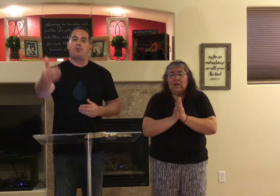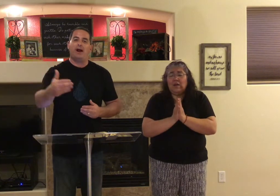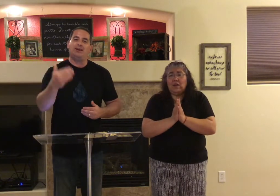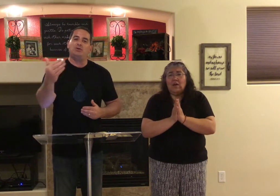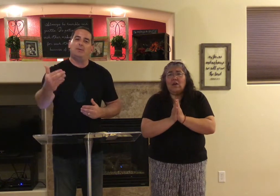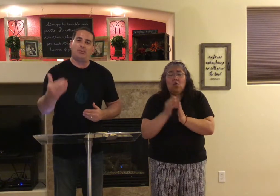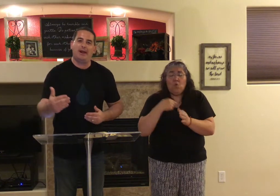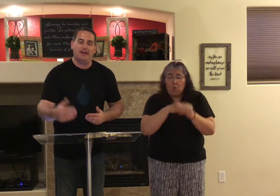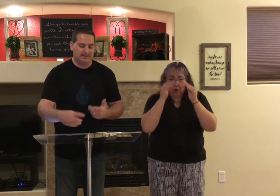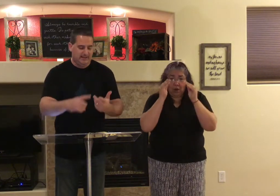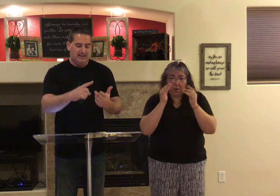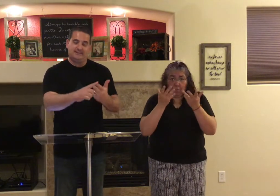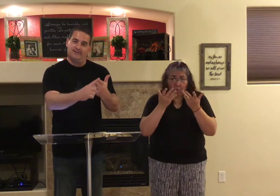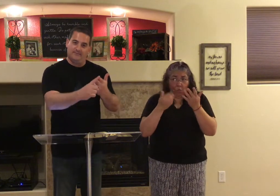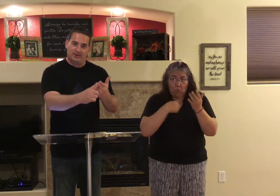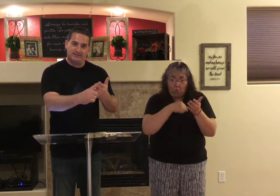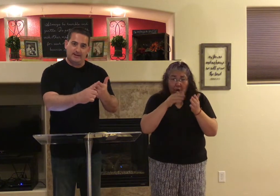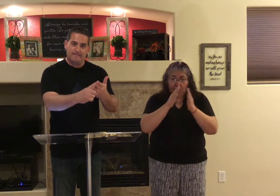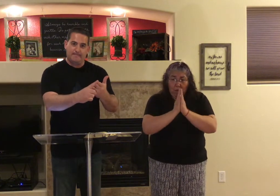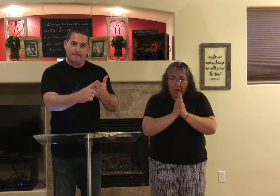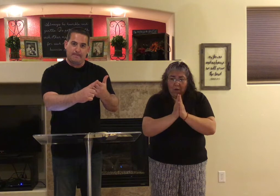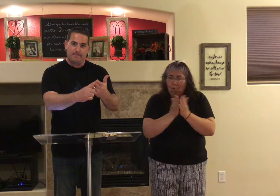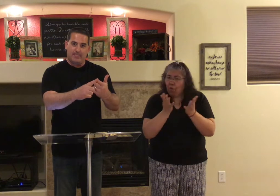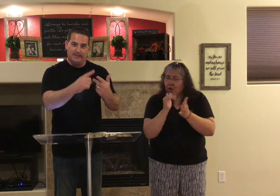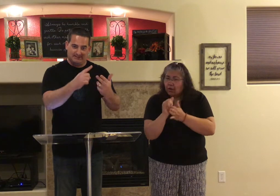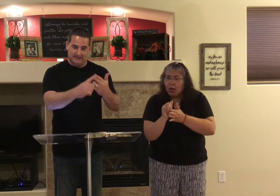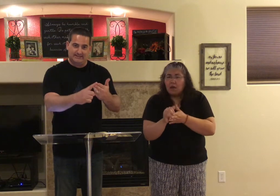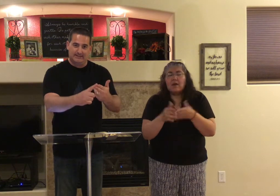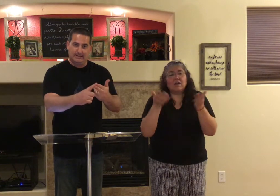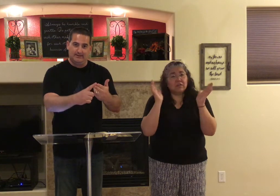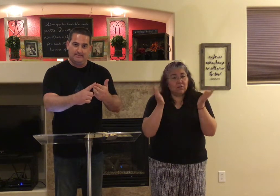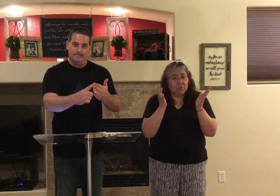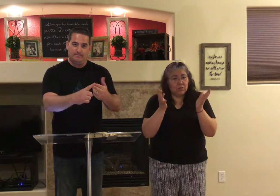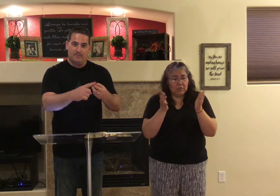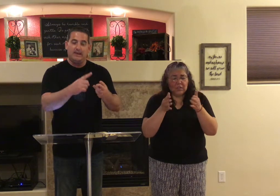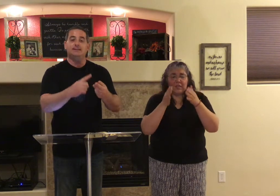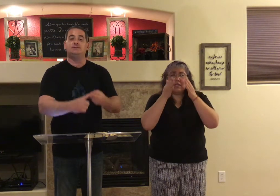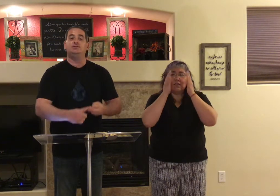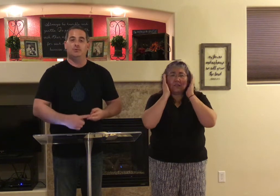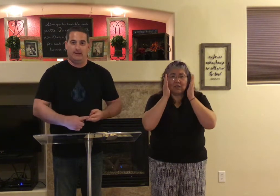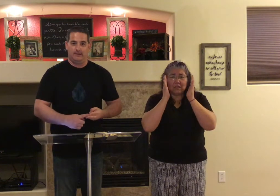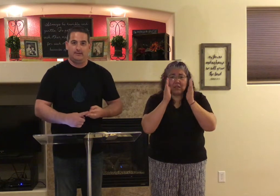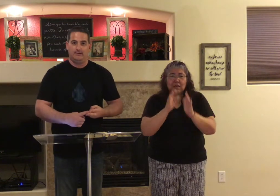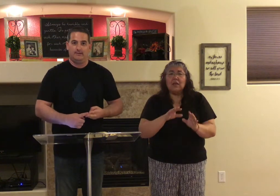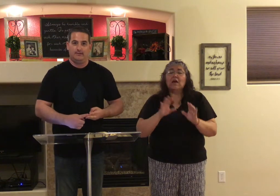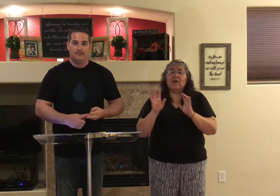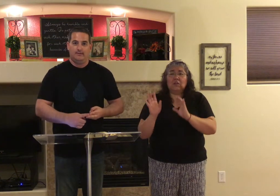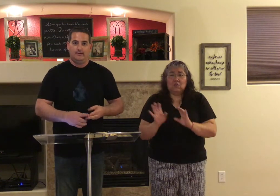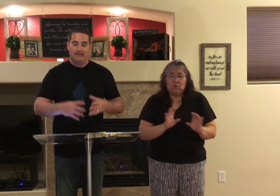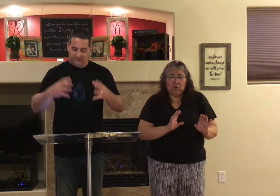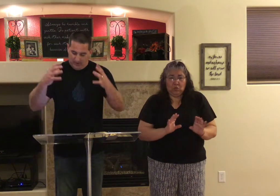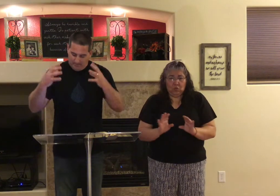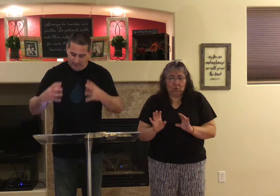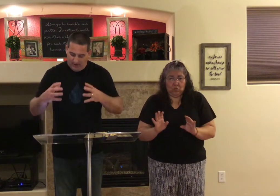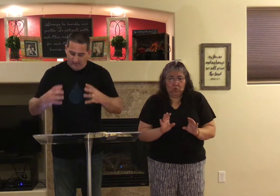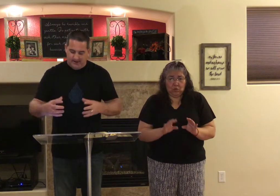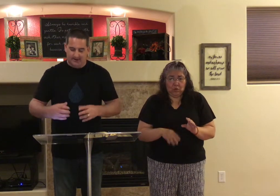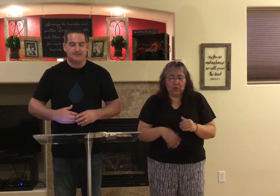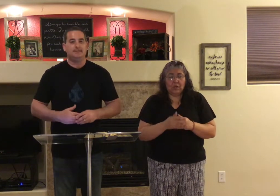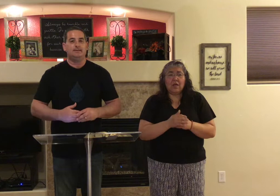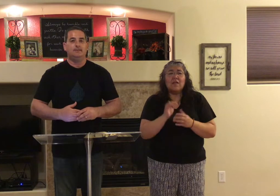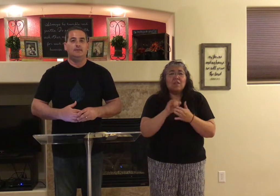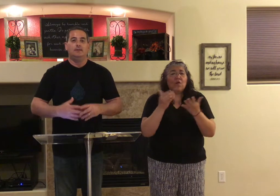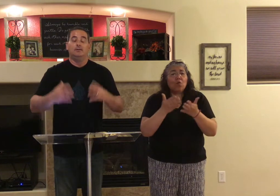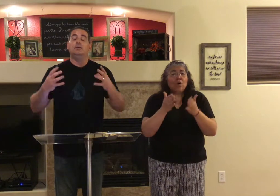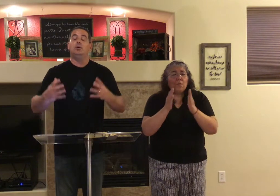when we pray, you know what praying is? It's conversing, it's listening, and it's doing. That's what prayer